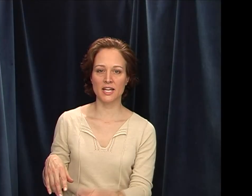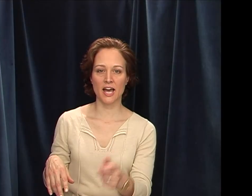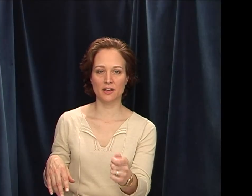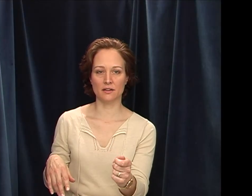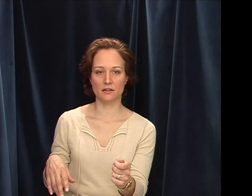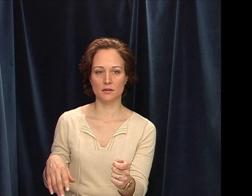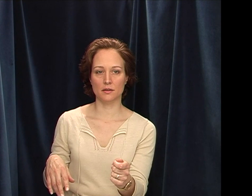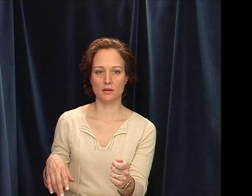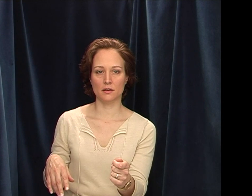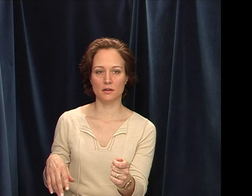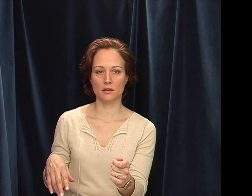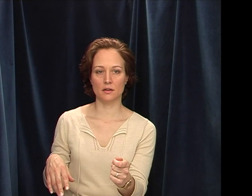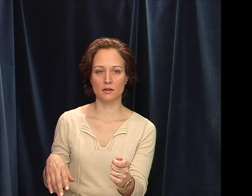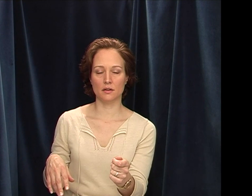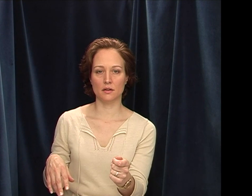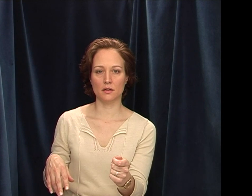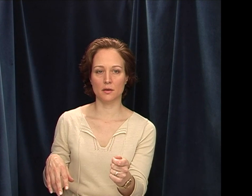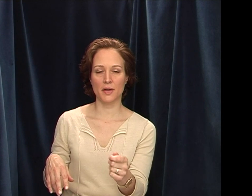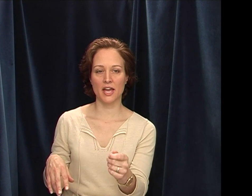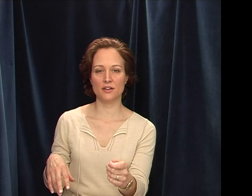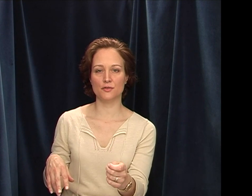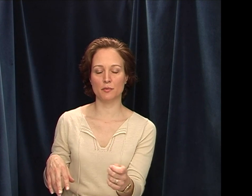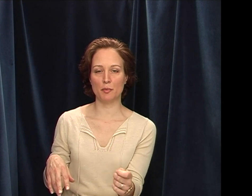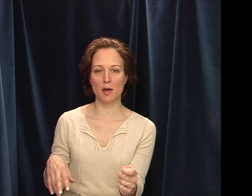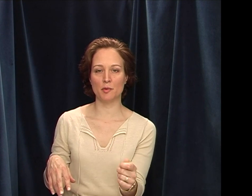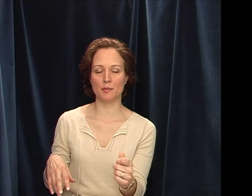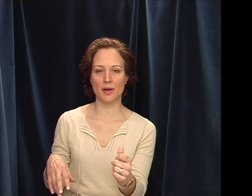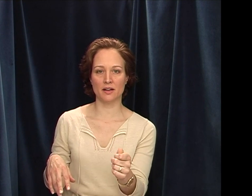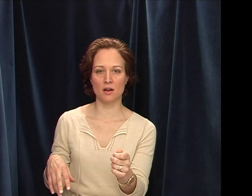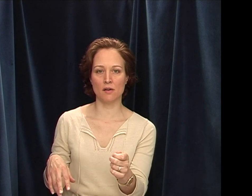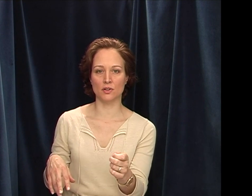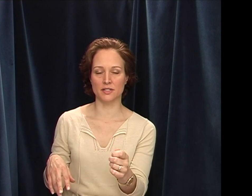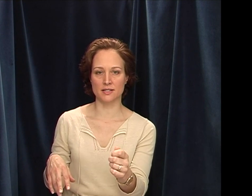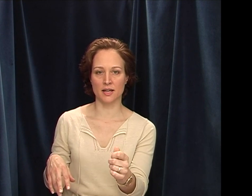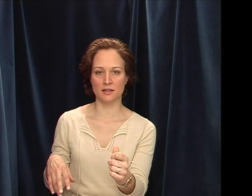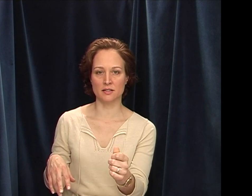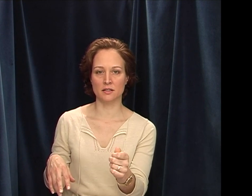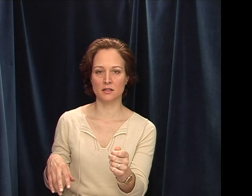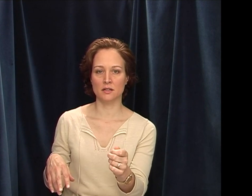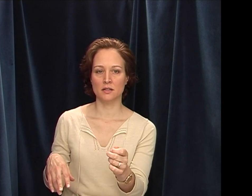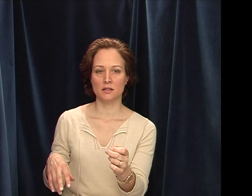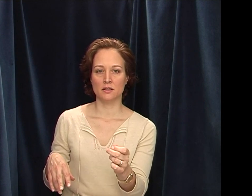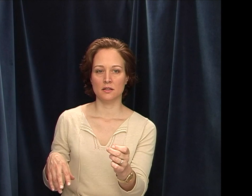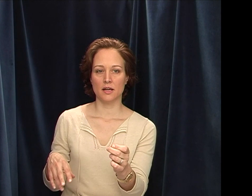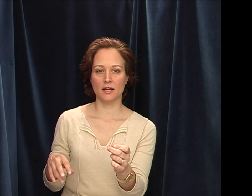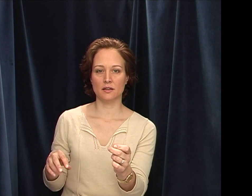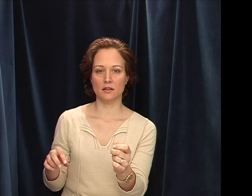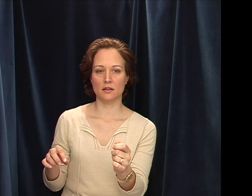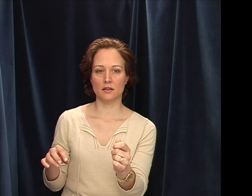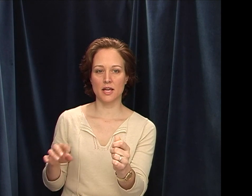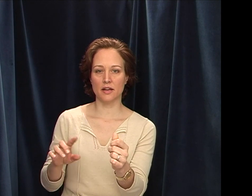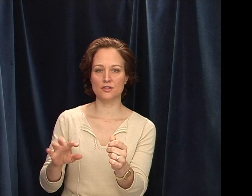had a page from a paperback novel in his hand. And the edges